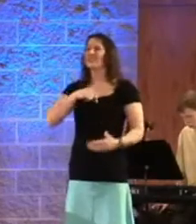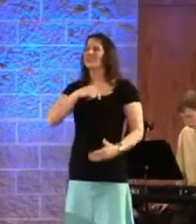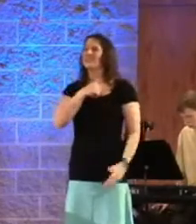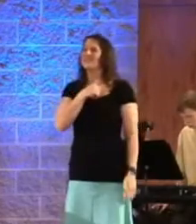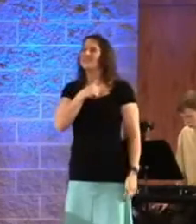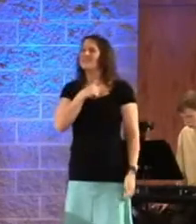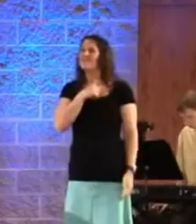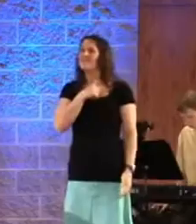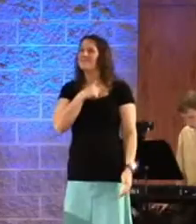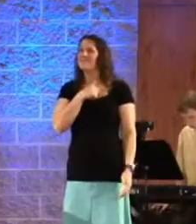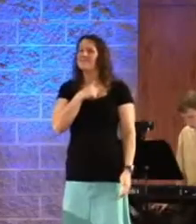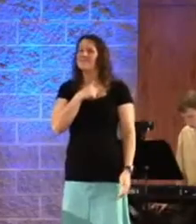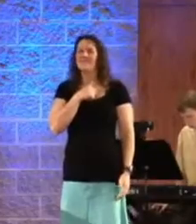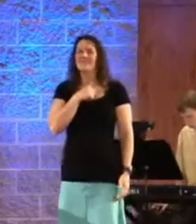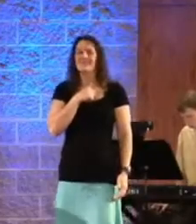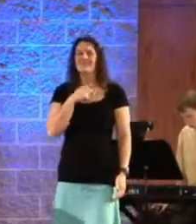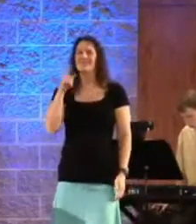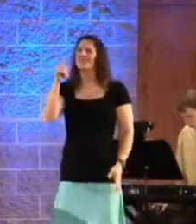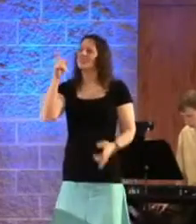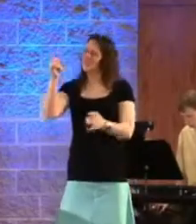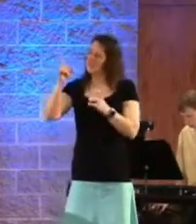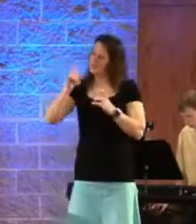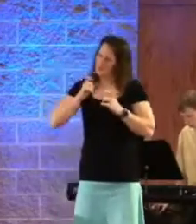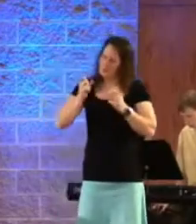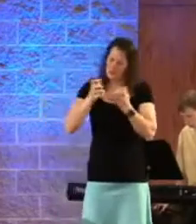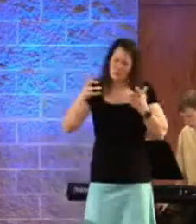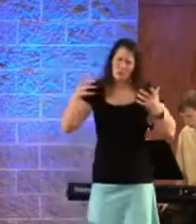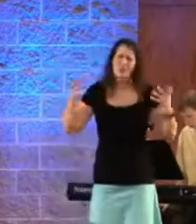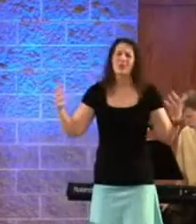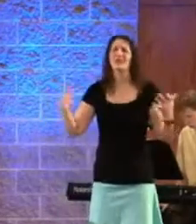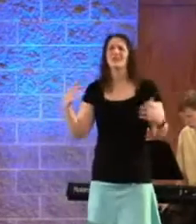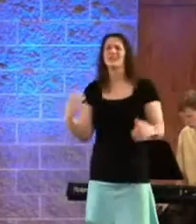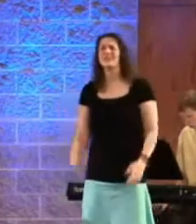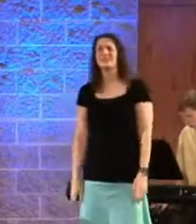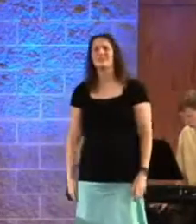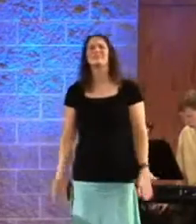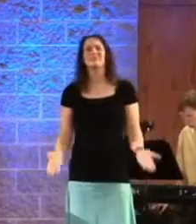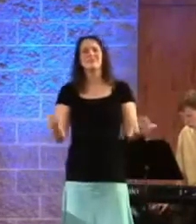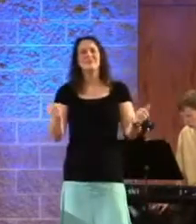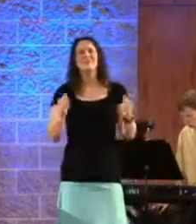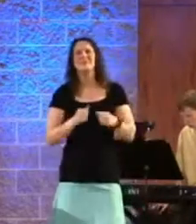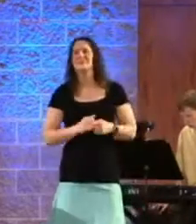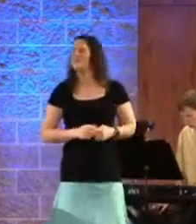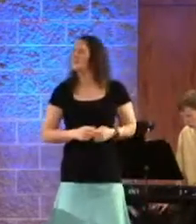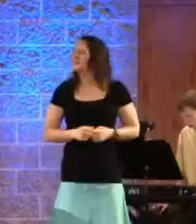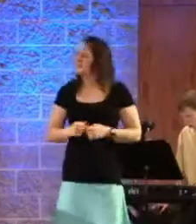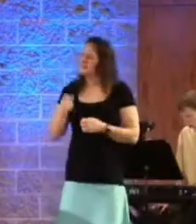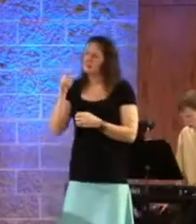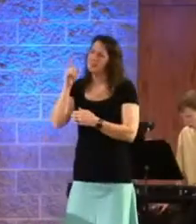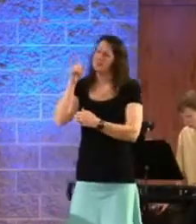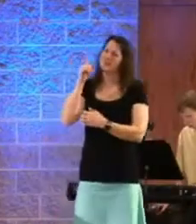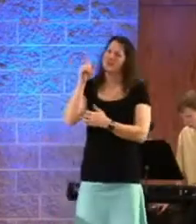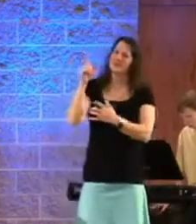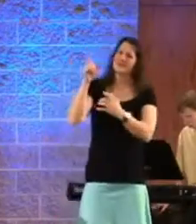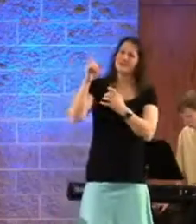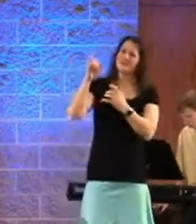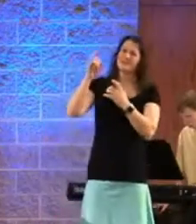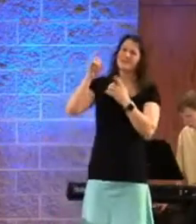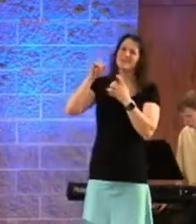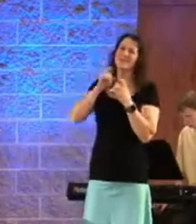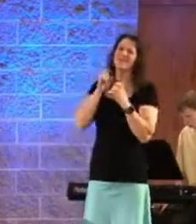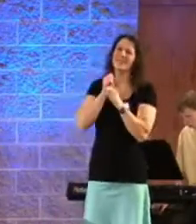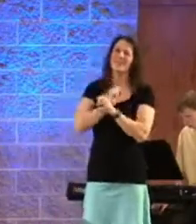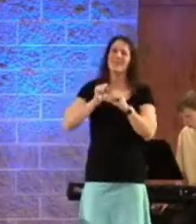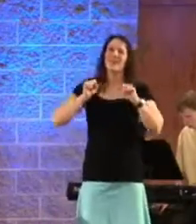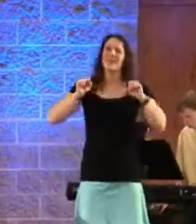And you have given us so much. Here we go. You have given me freedom. You